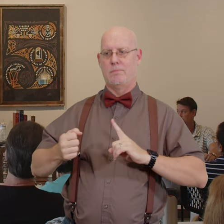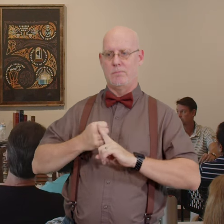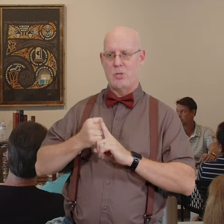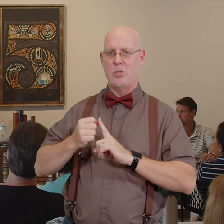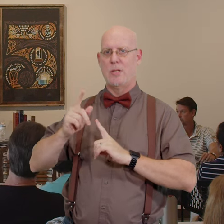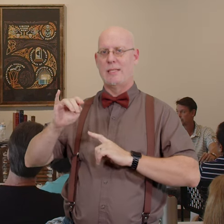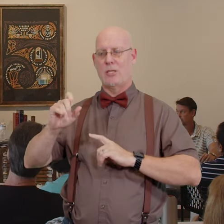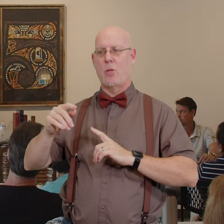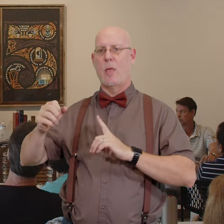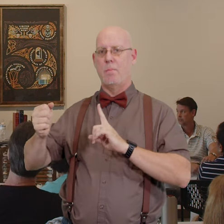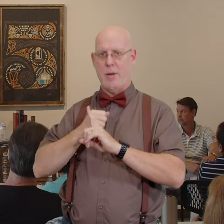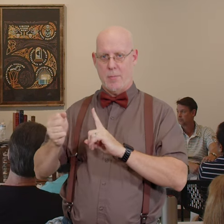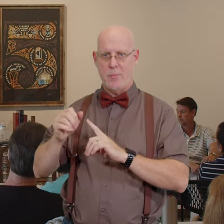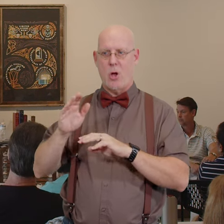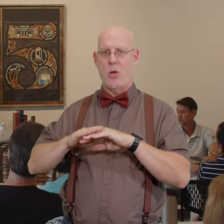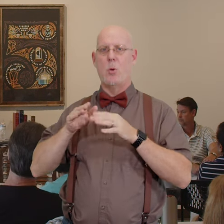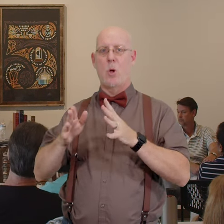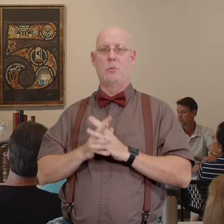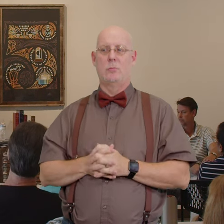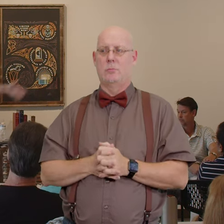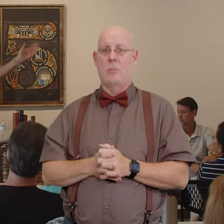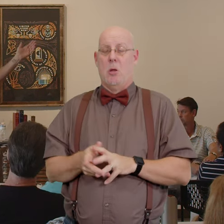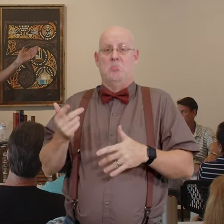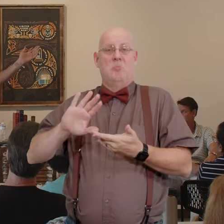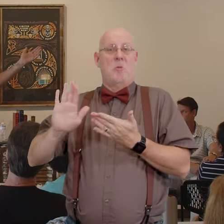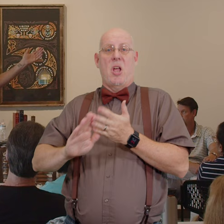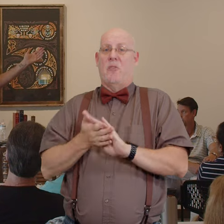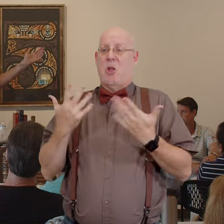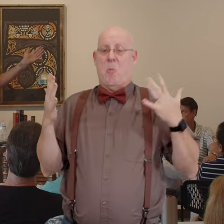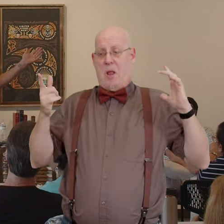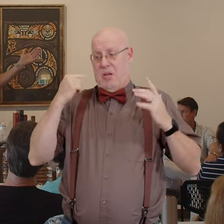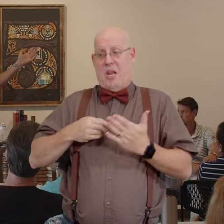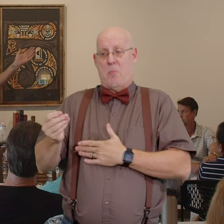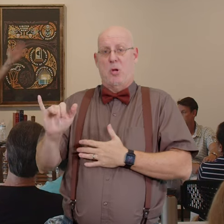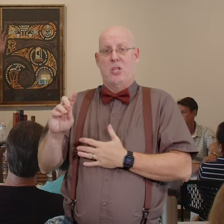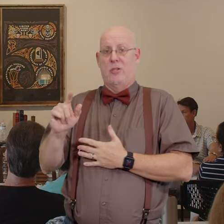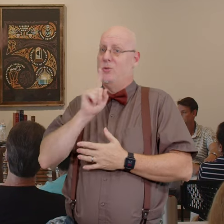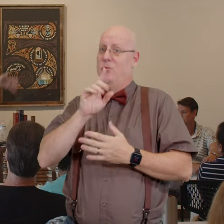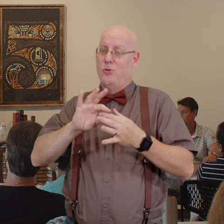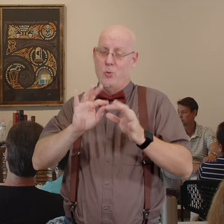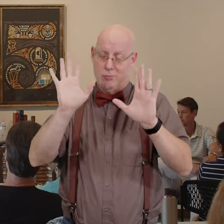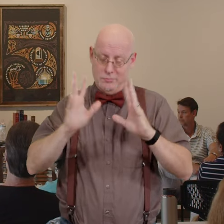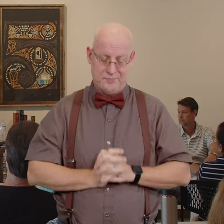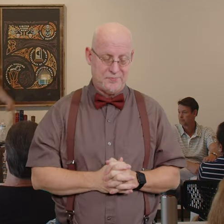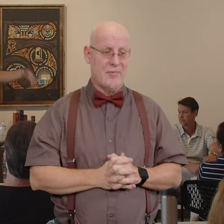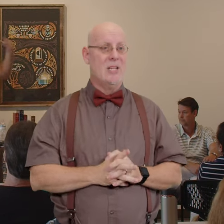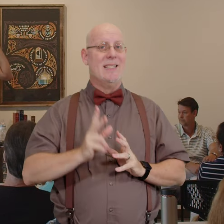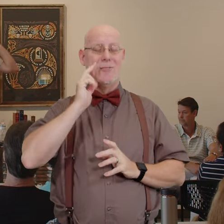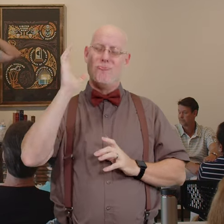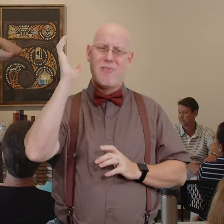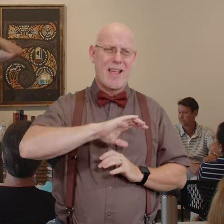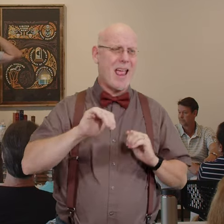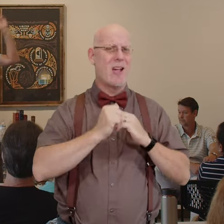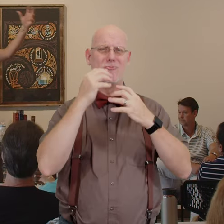accost Tetzel on the road and beat him up. But he was already forgiven for that because he had purchased indulgence. True story. Okay, so you just